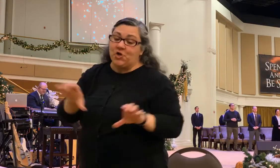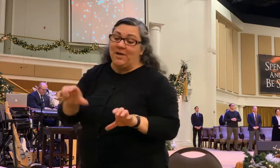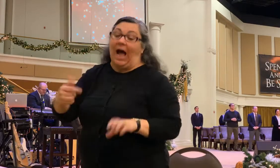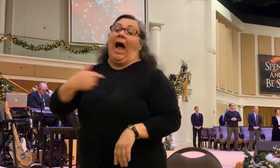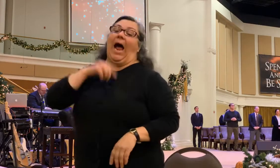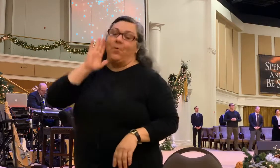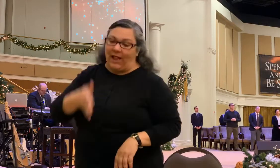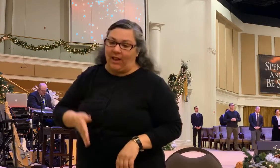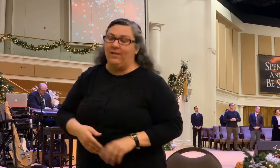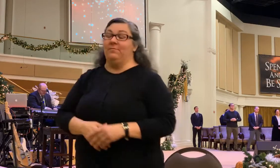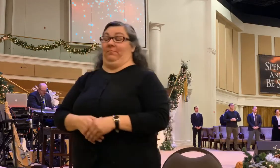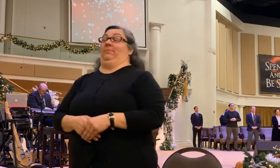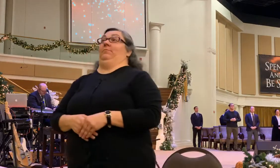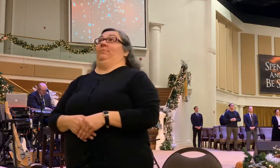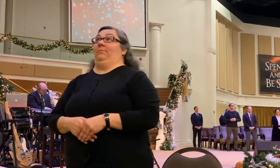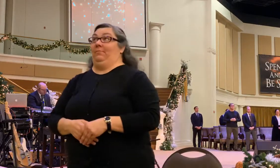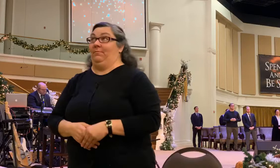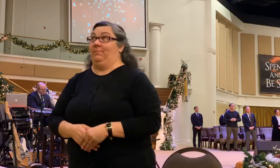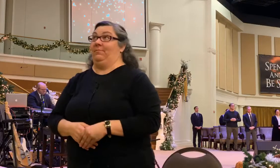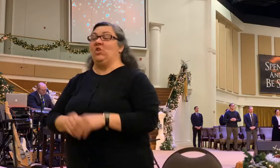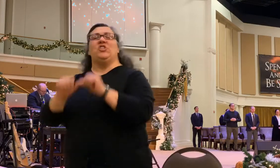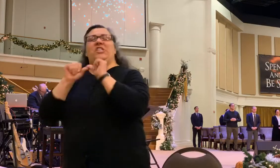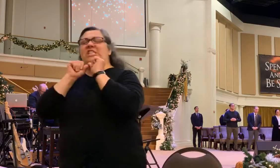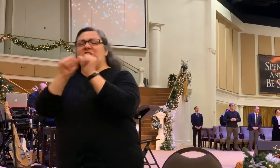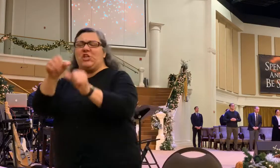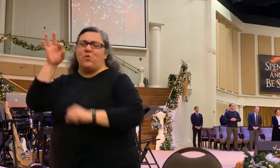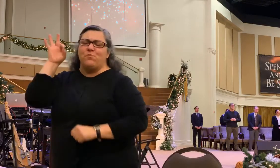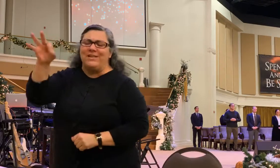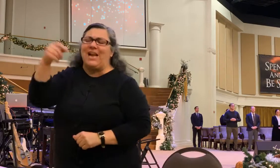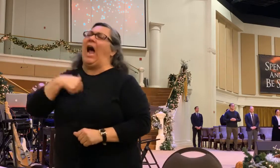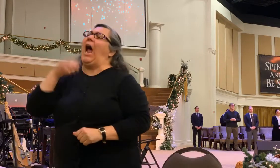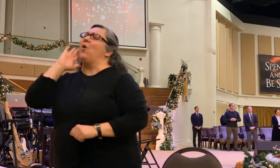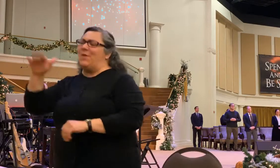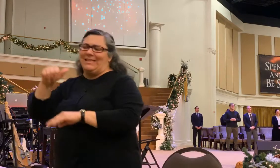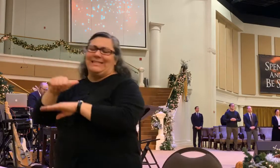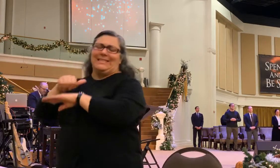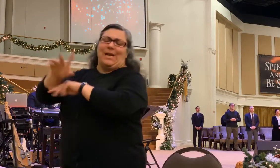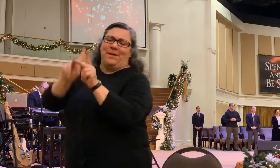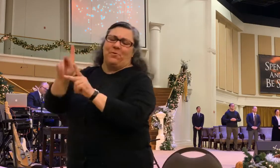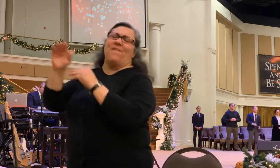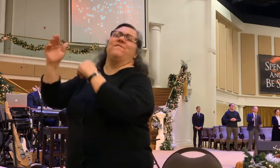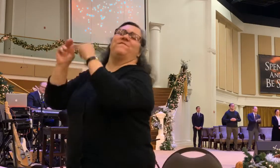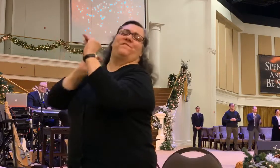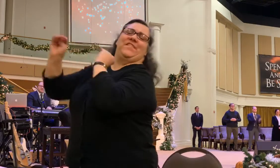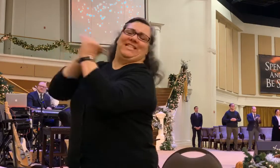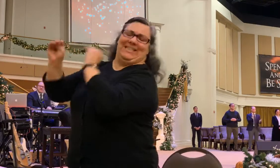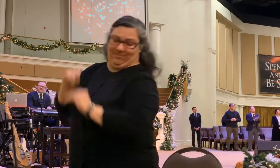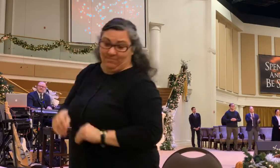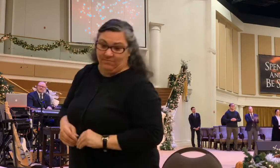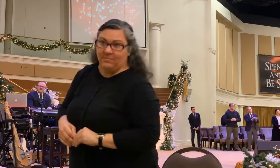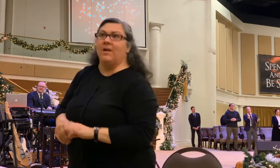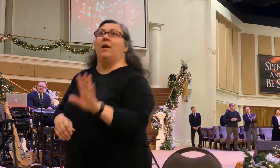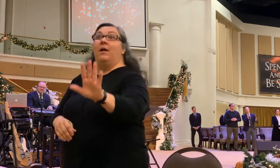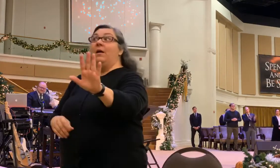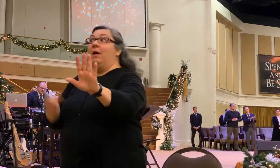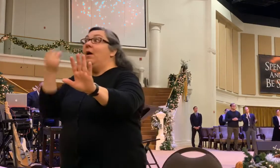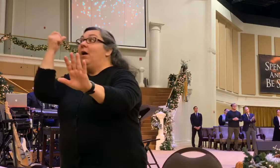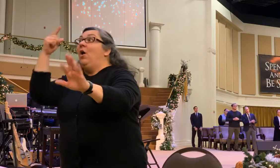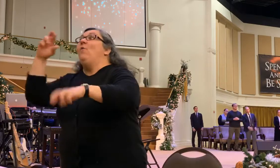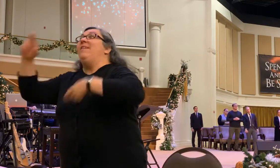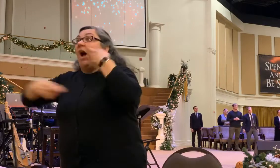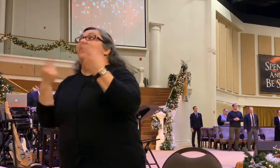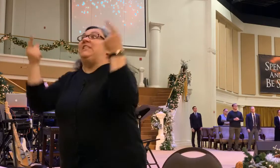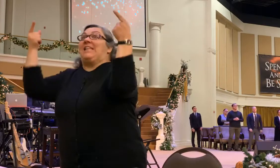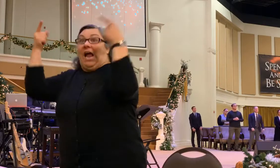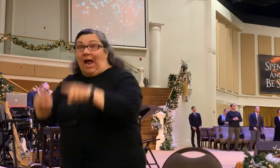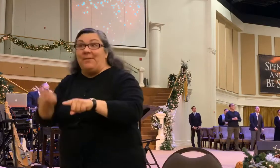building. You just keep preaching the truth, and I'll send the people to build it. Hey, I'm just here to tell you, revival's happening.